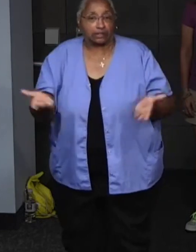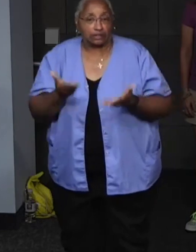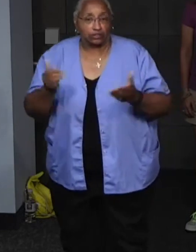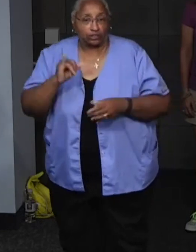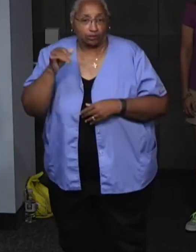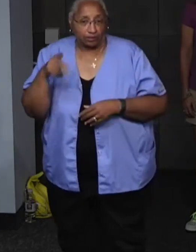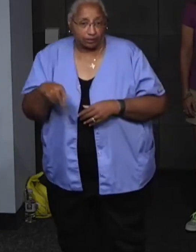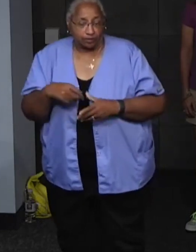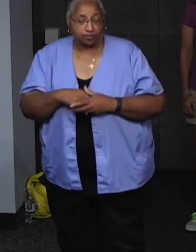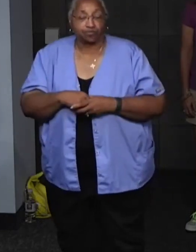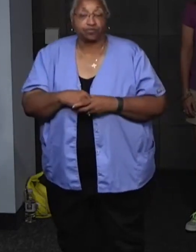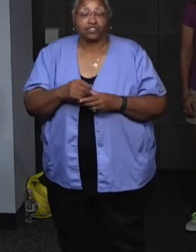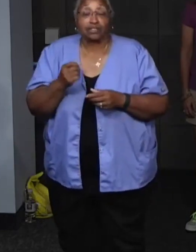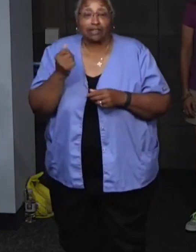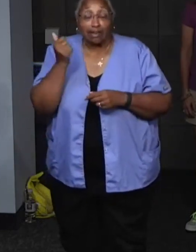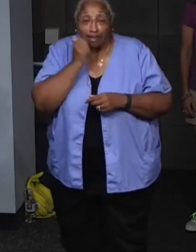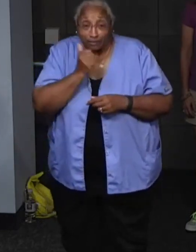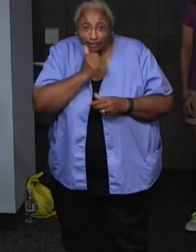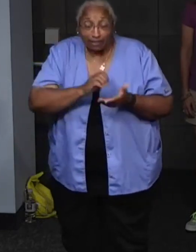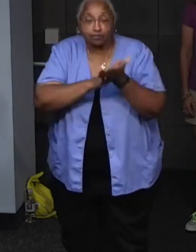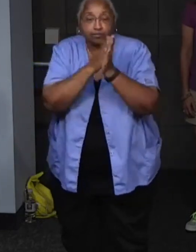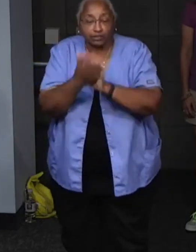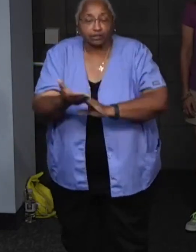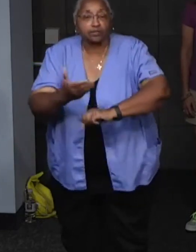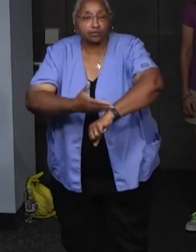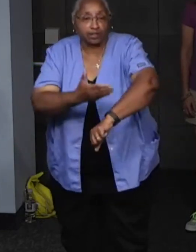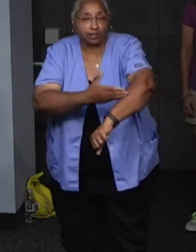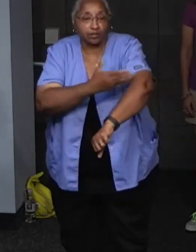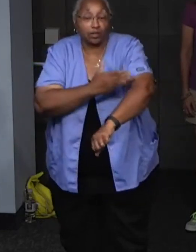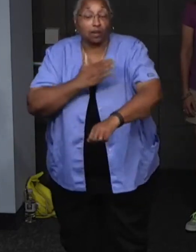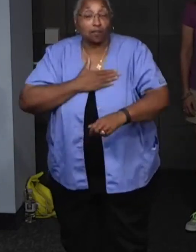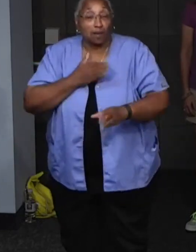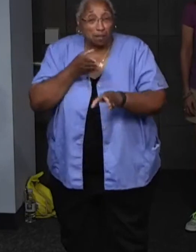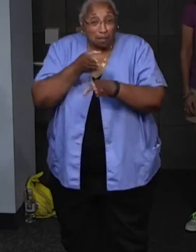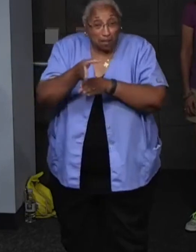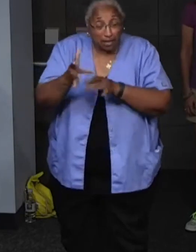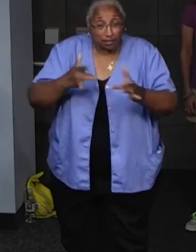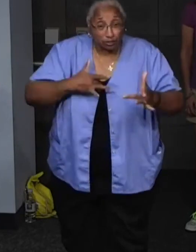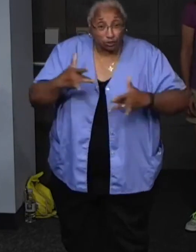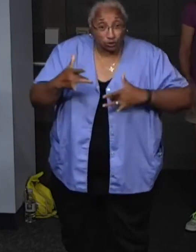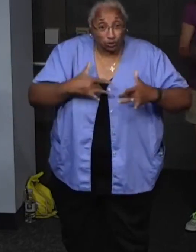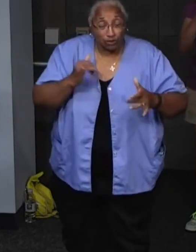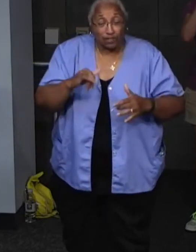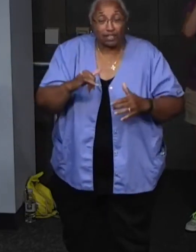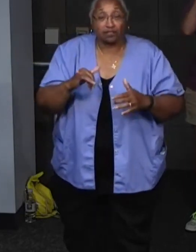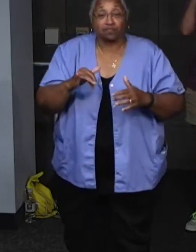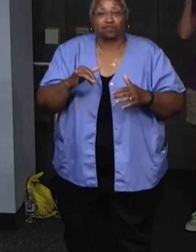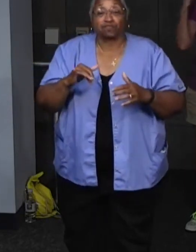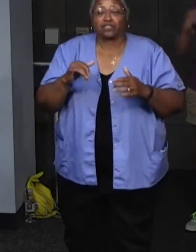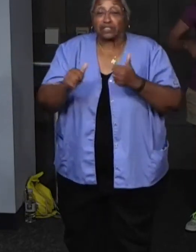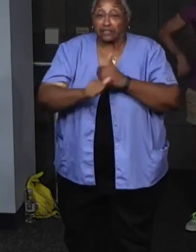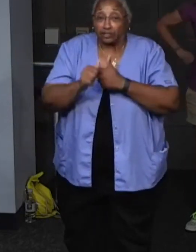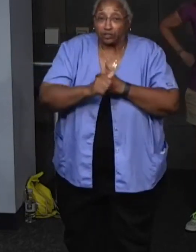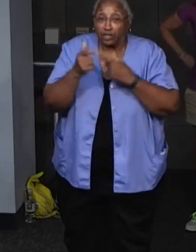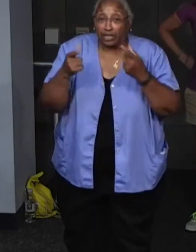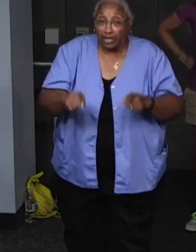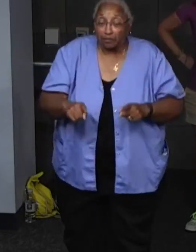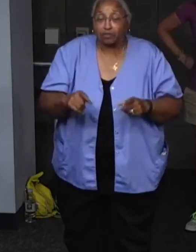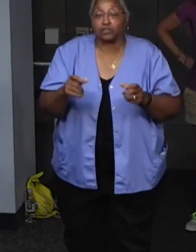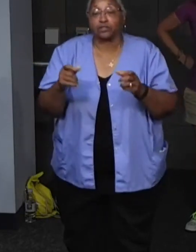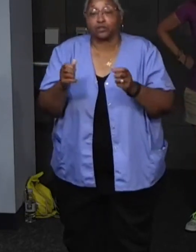Every day is going to get a little bit better. My still main concern is when operational, hazards come, when power comes back